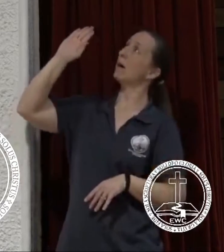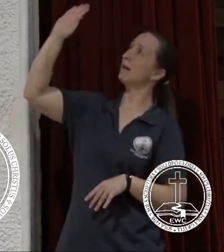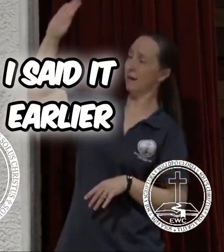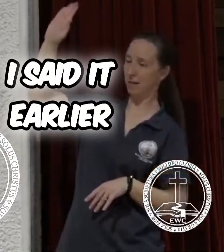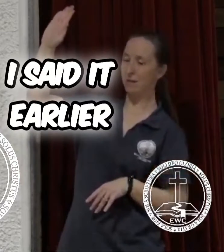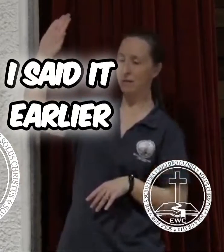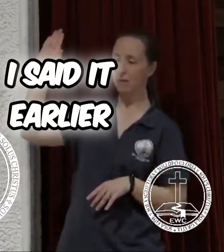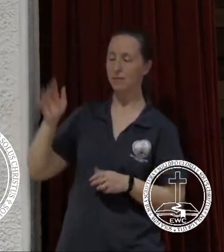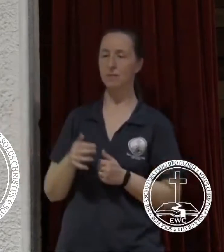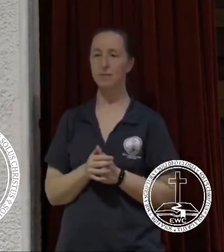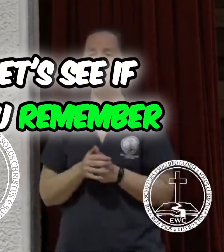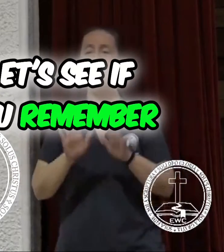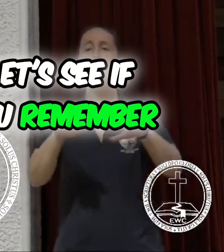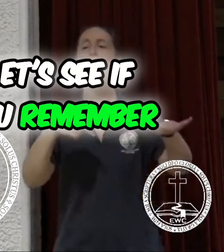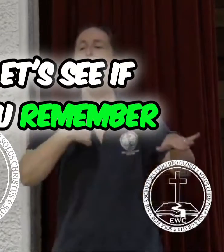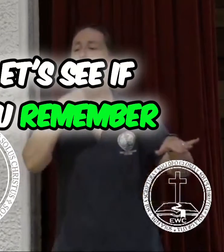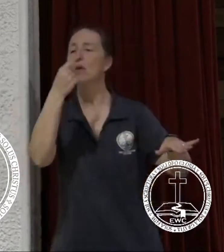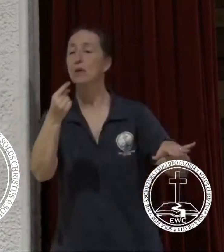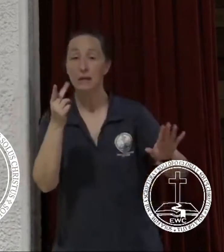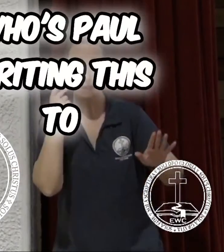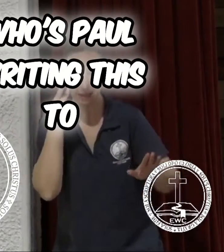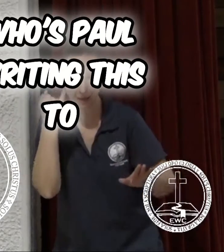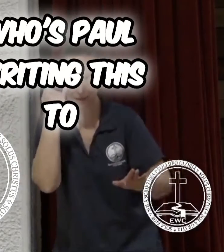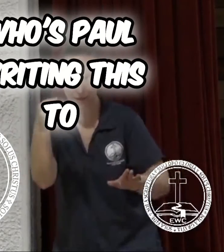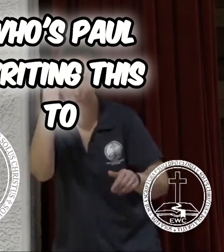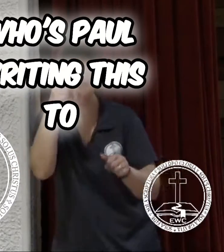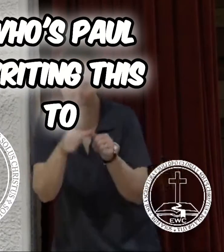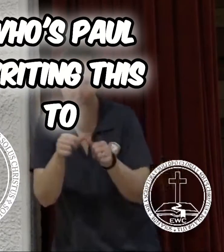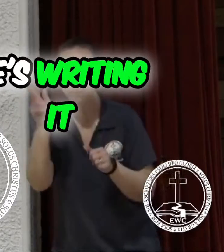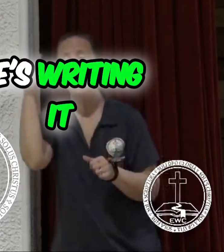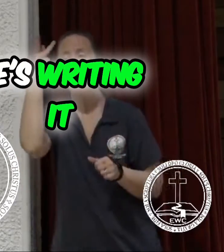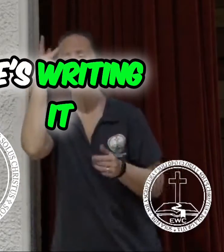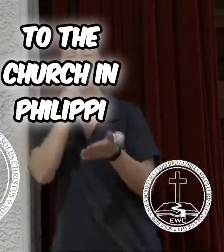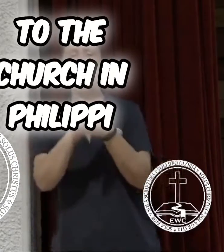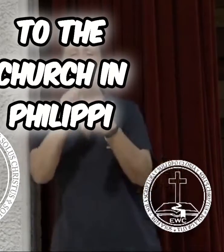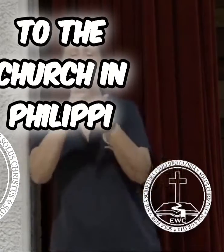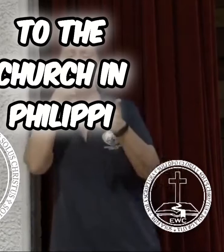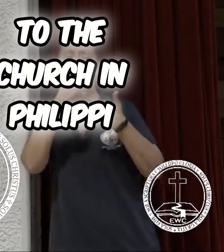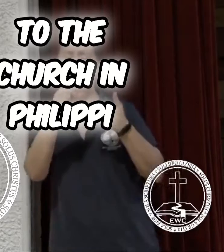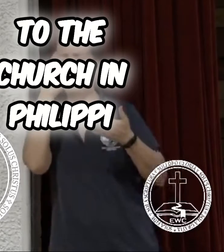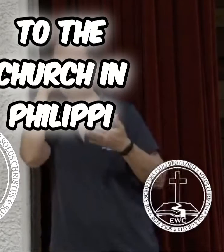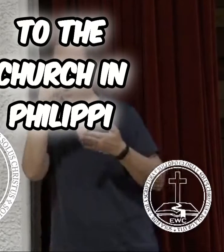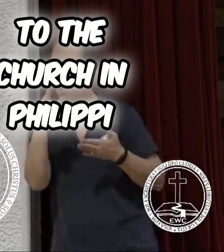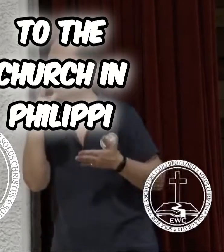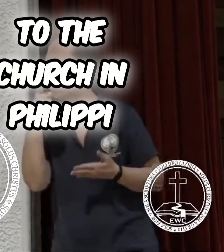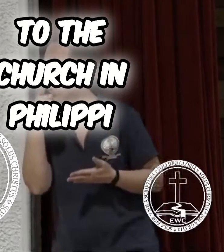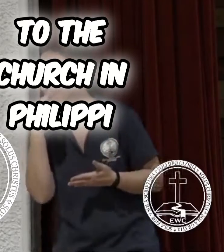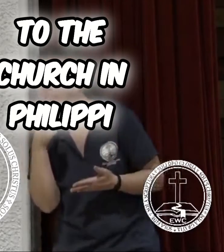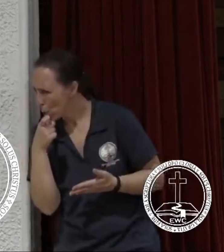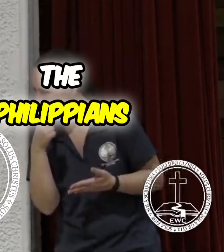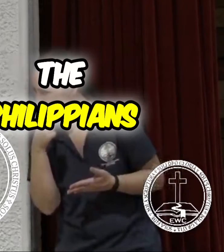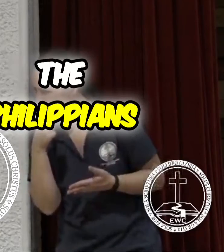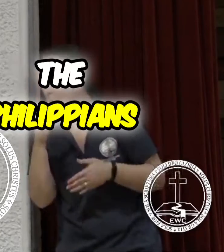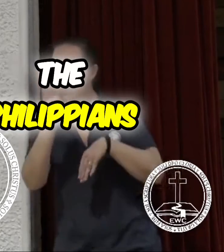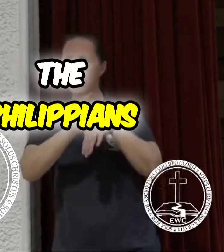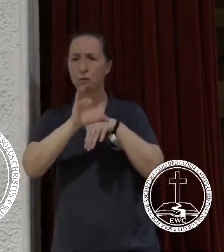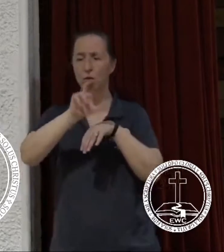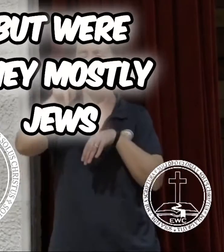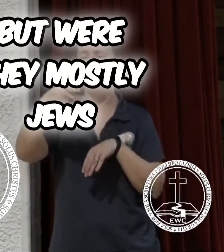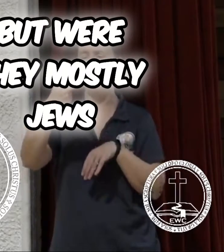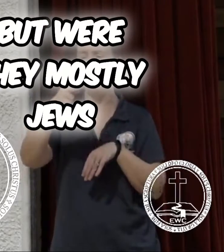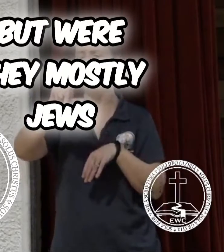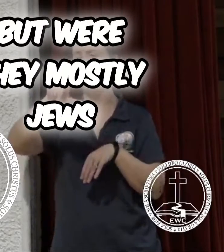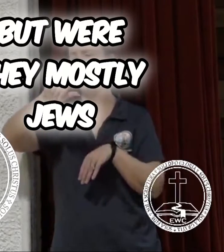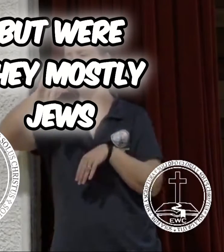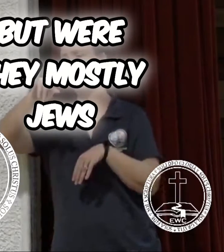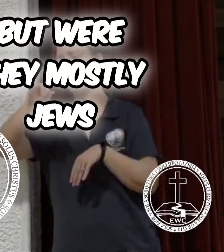Kids, I said it earlier. Let's see if you remember. Who's Paul writing this to? He's writing it to the church in Philippi, the Philippians, but